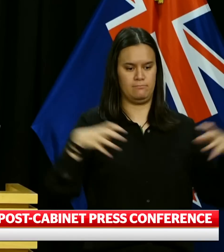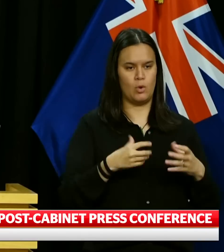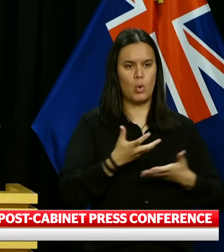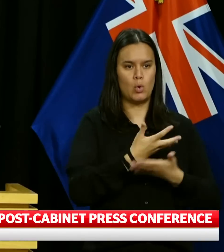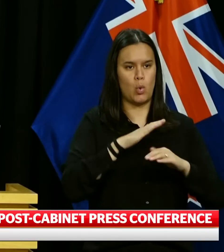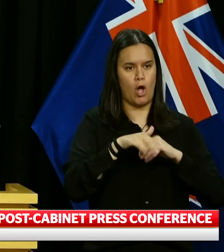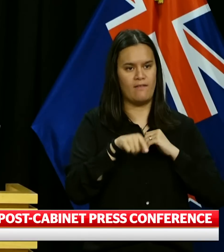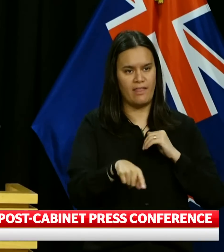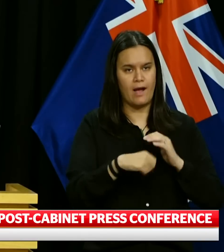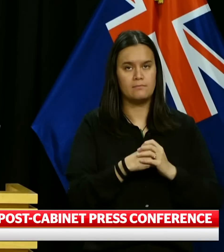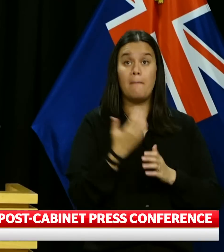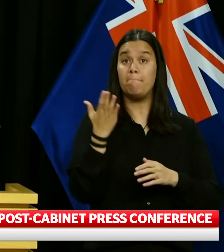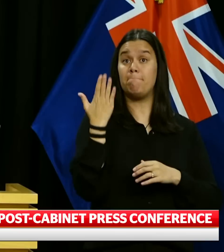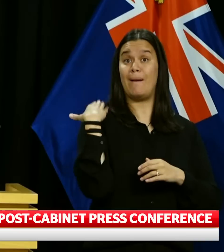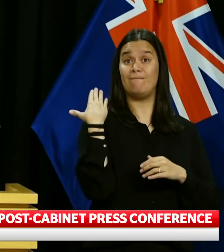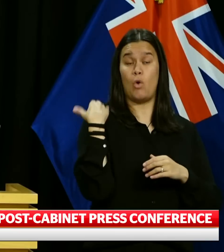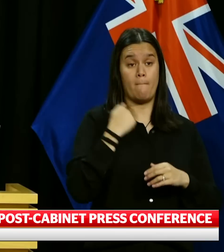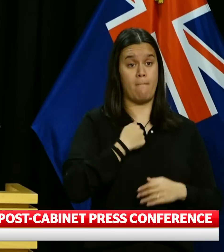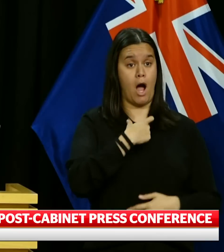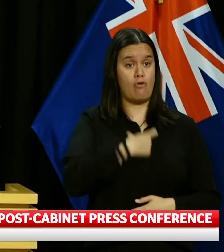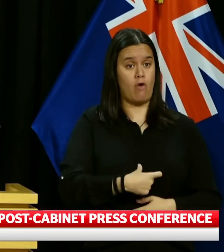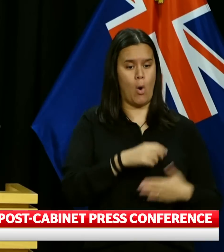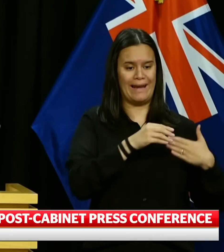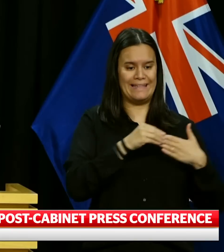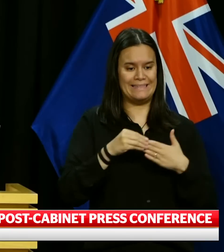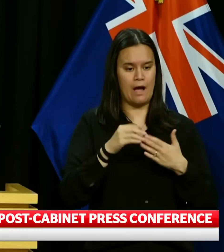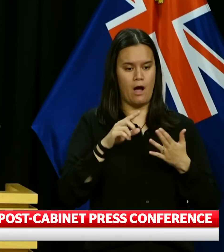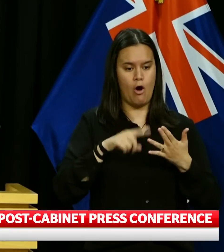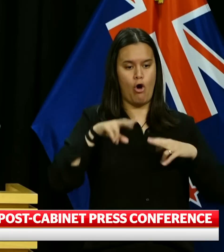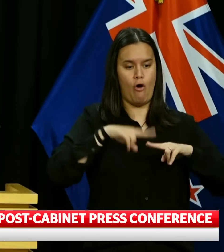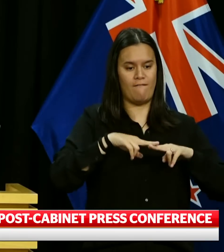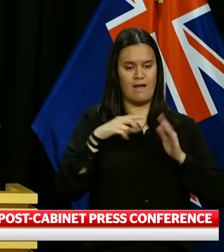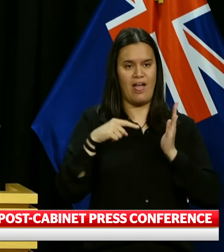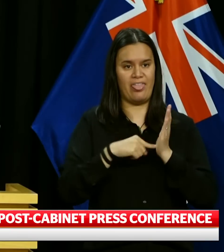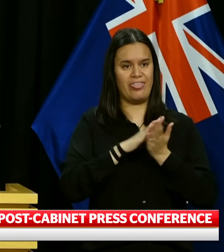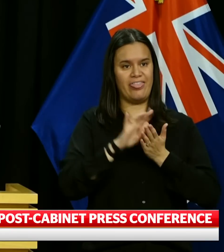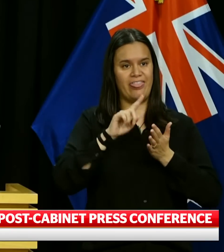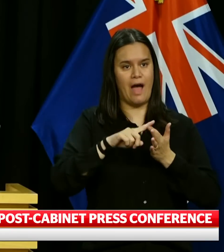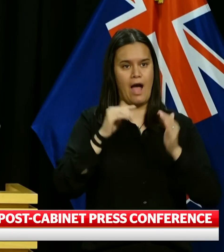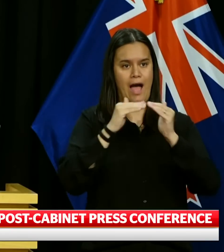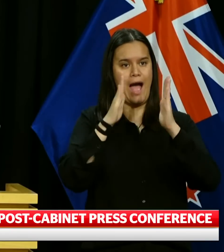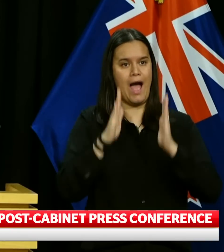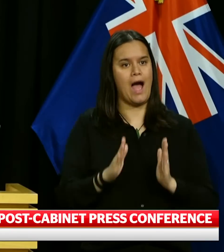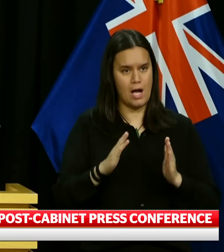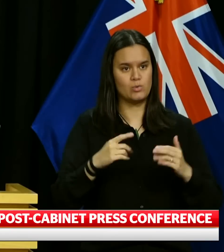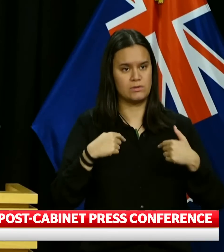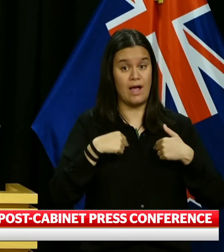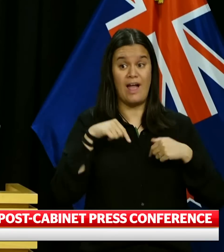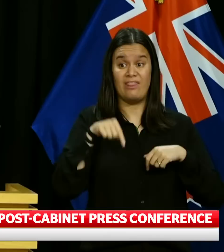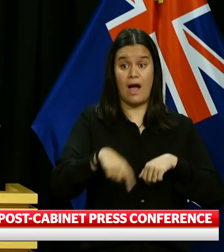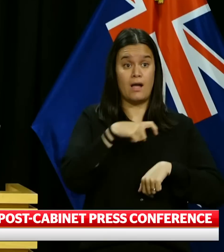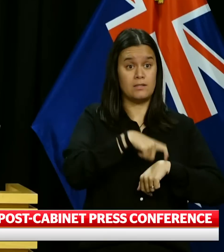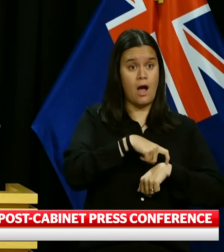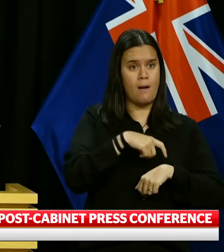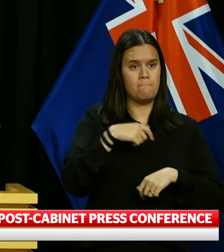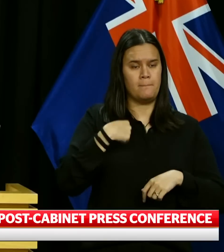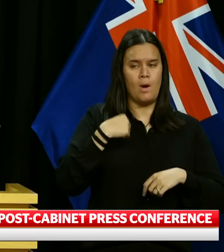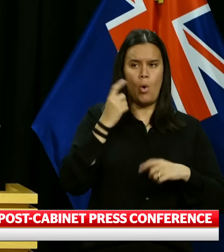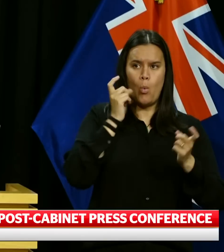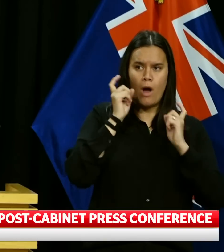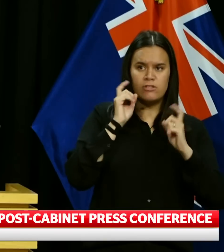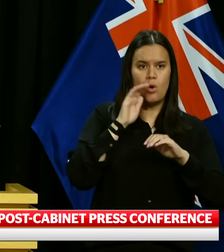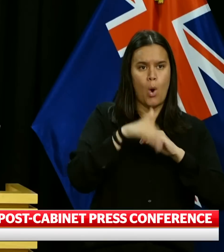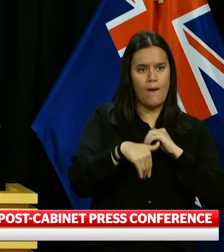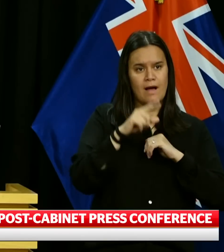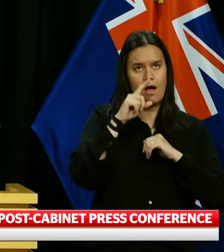House, had conversations about the security of this place, the security of MPs in their electorate offices in their